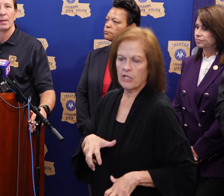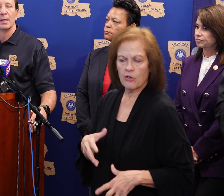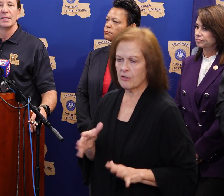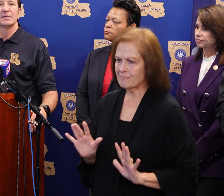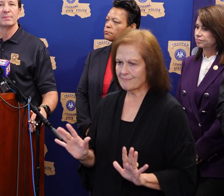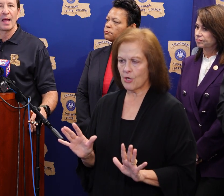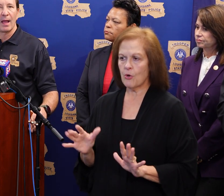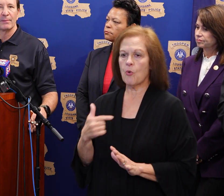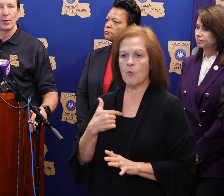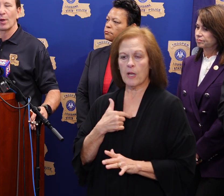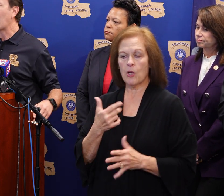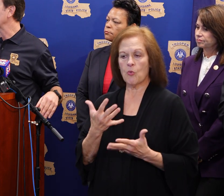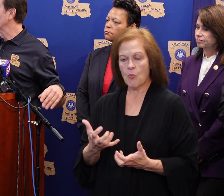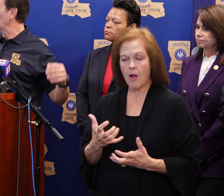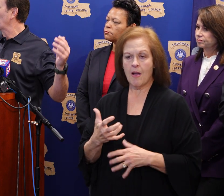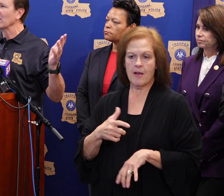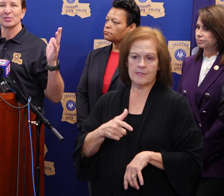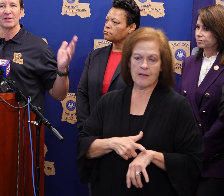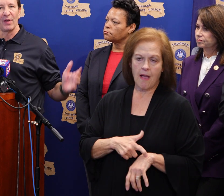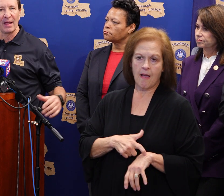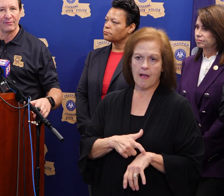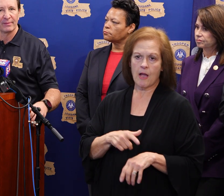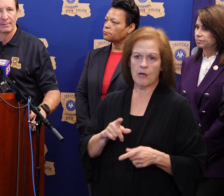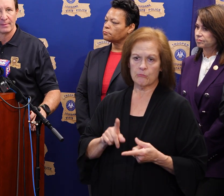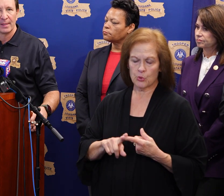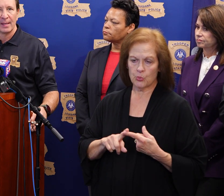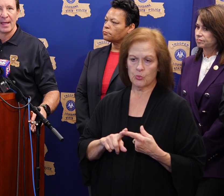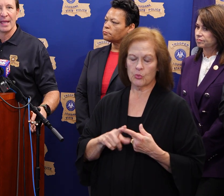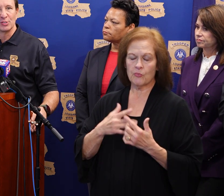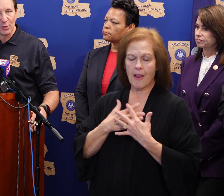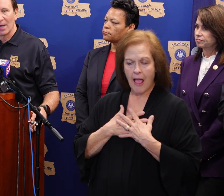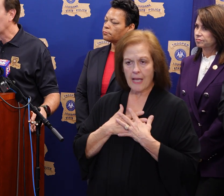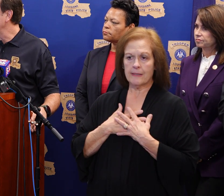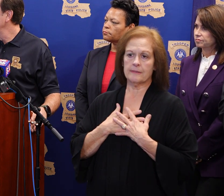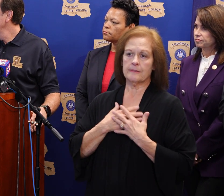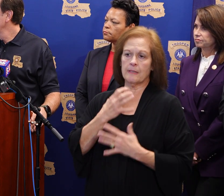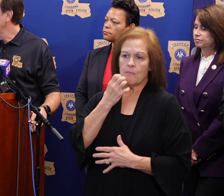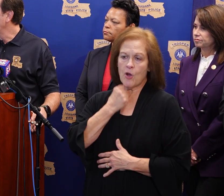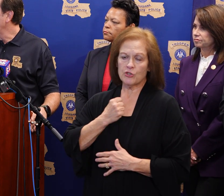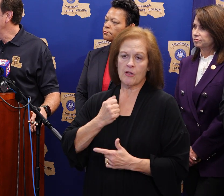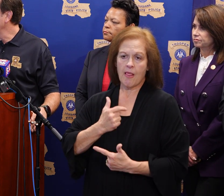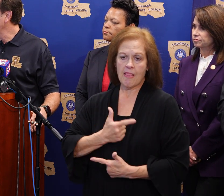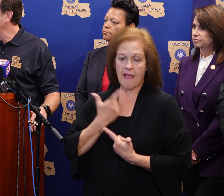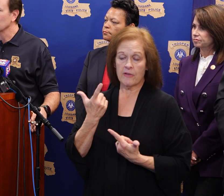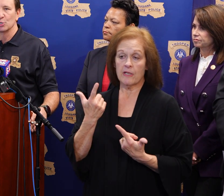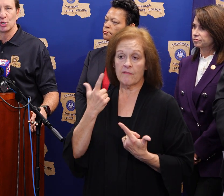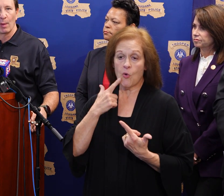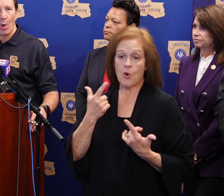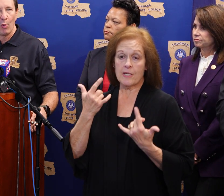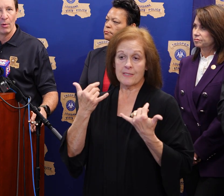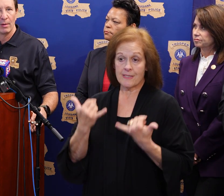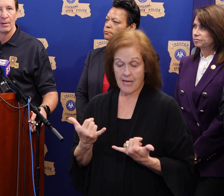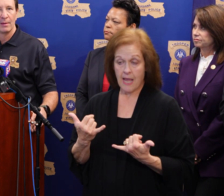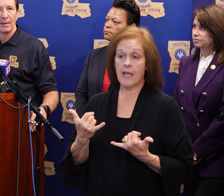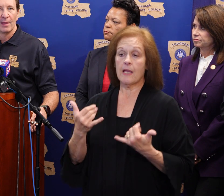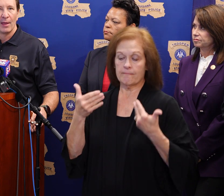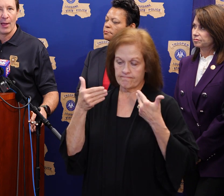want some time to relax from the pressures of life. And so today, we're going to have us a sugar